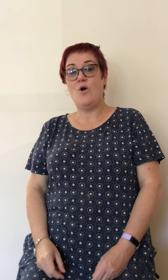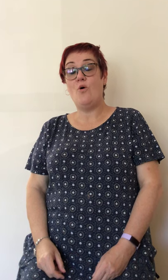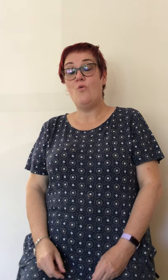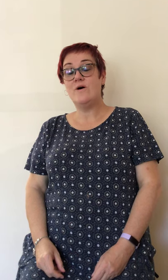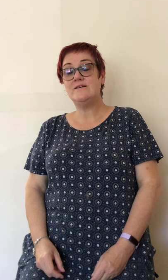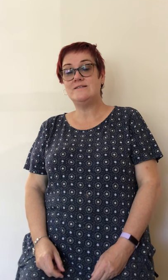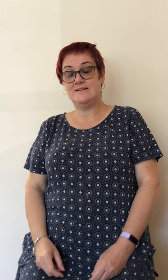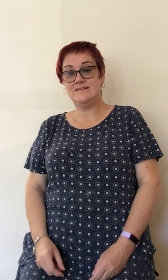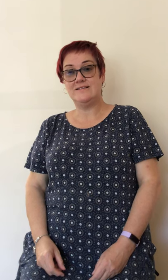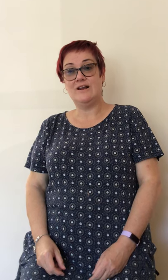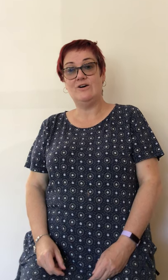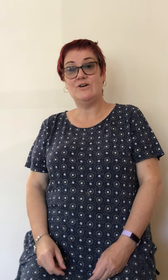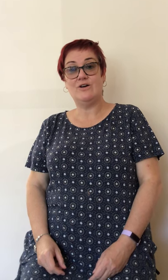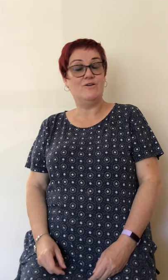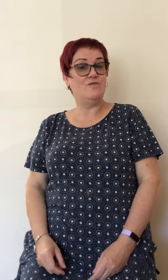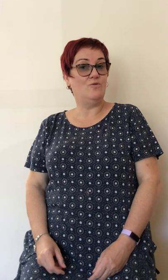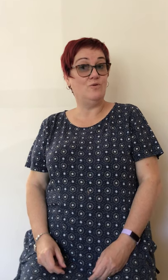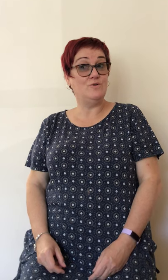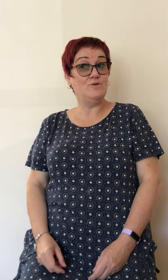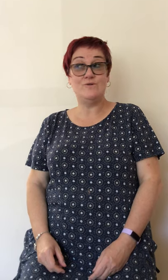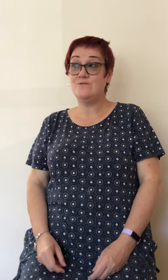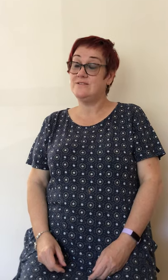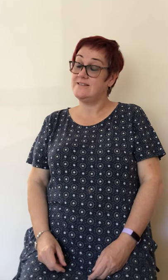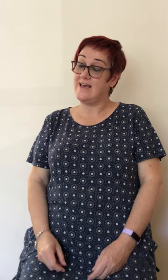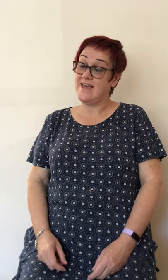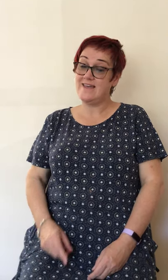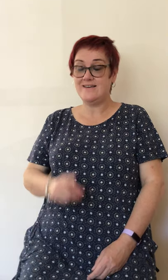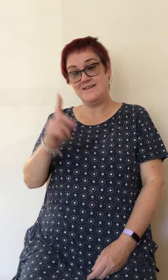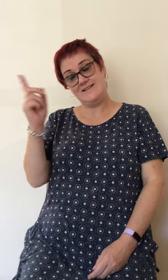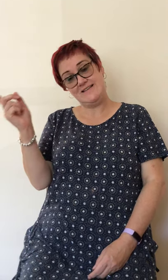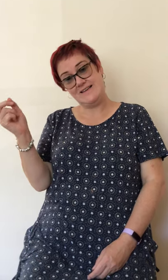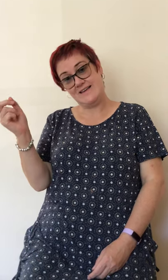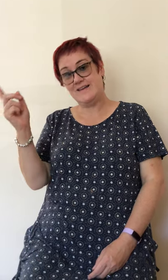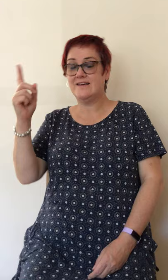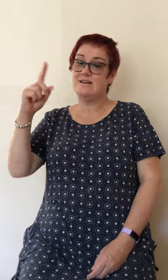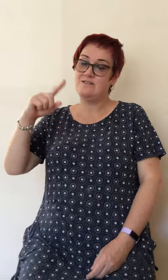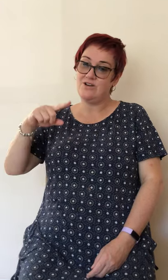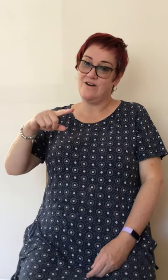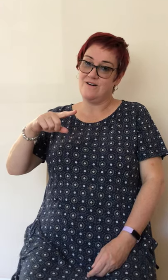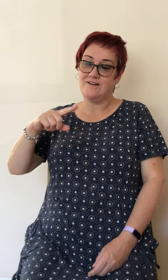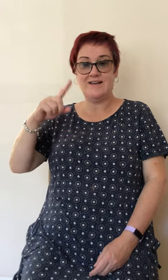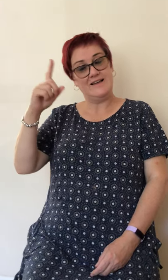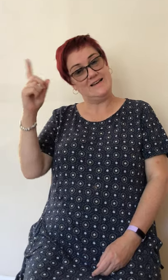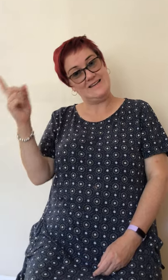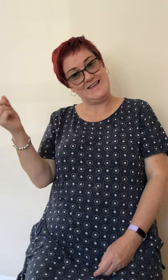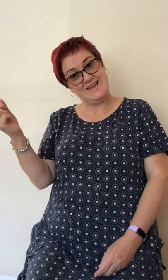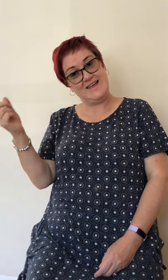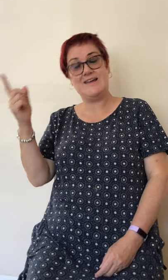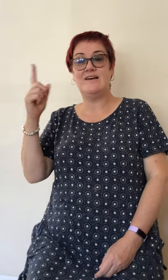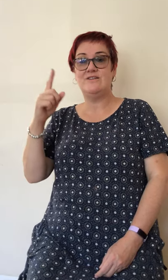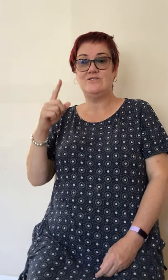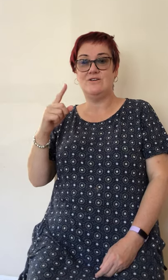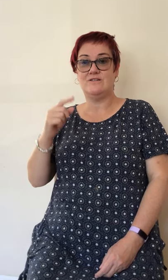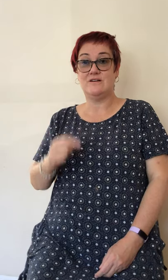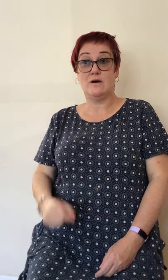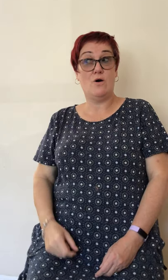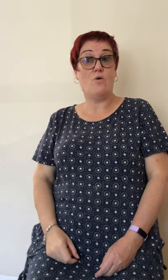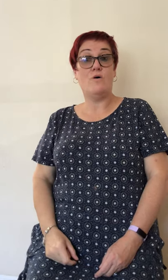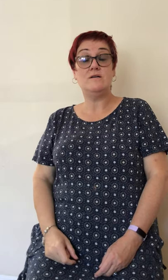What does the clock on the wall say? Tick-tock, tick-tock. What